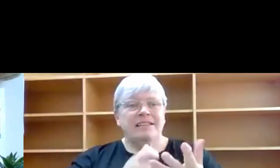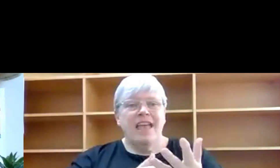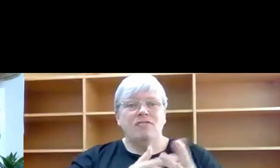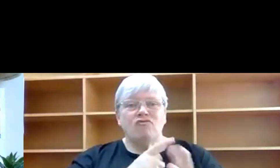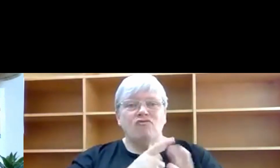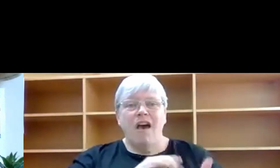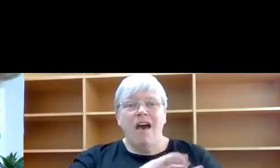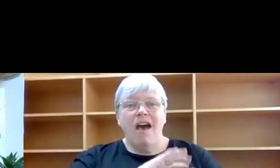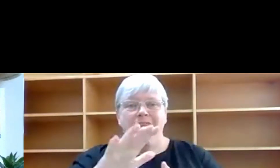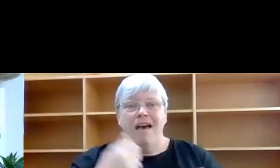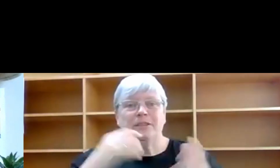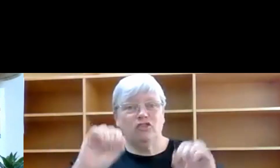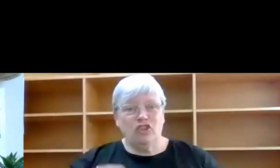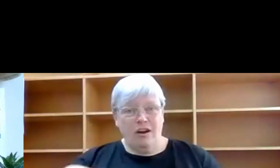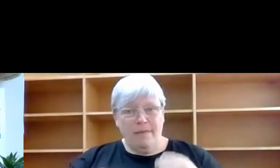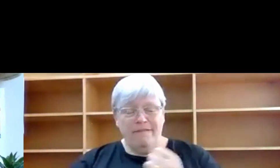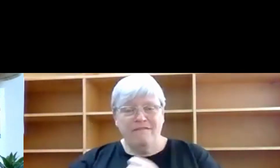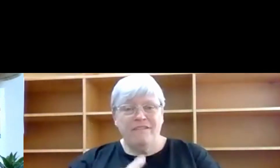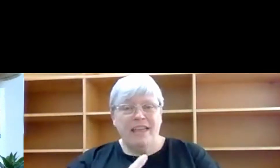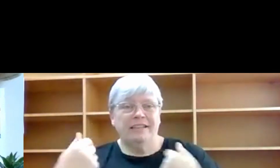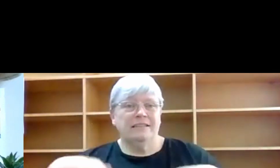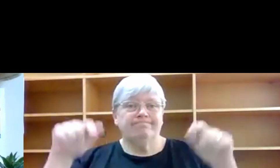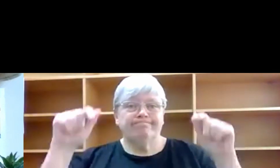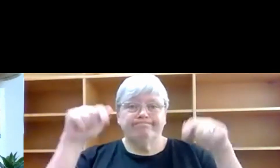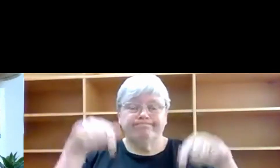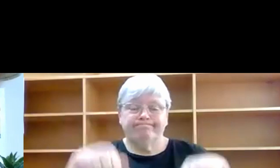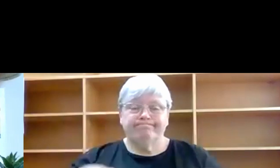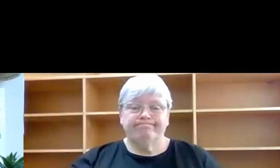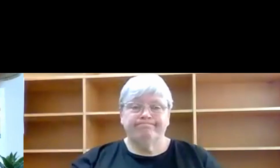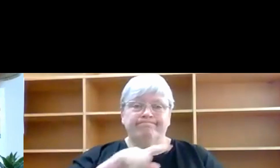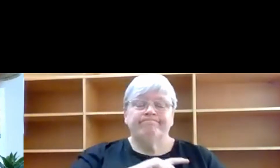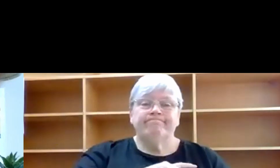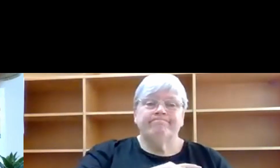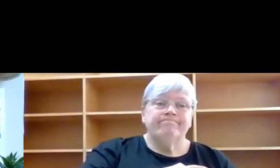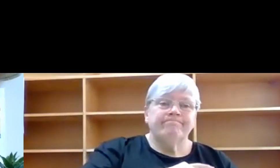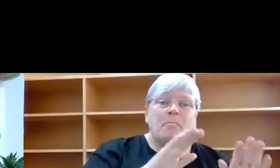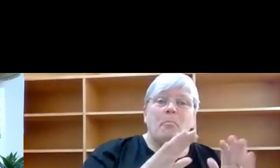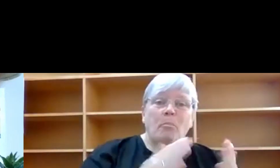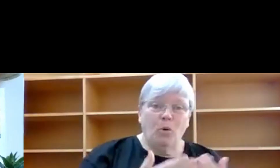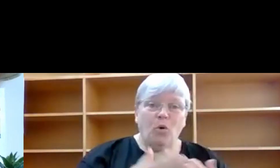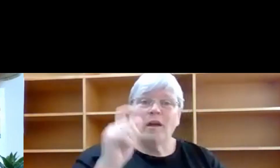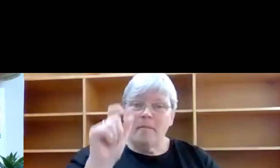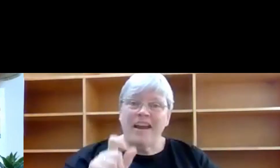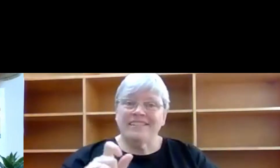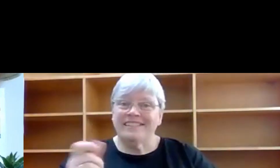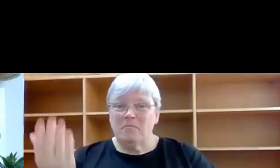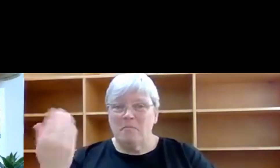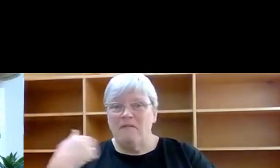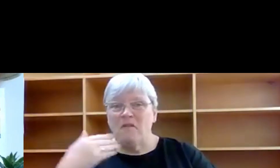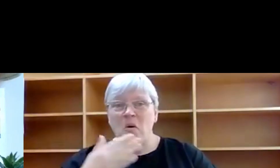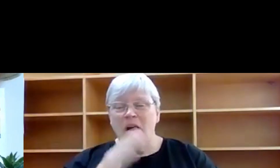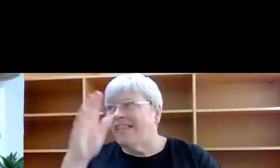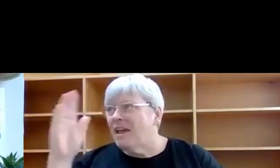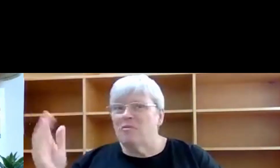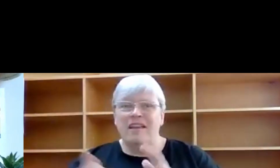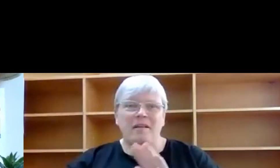event. I am a general book person. I used to work in libraries, publishing